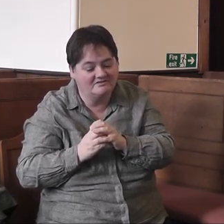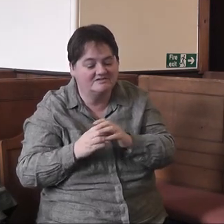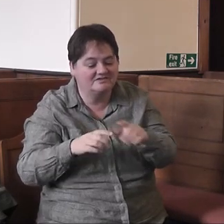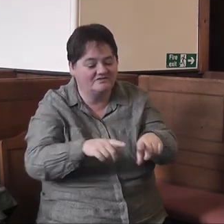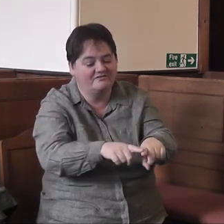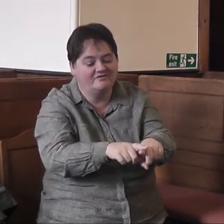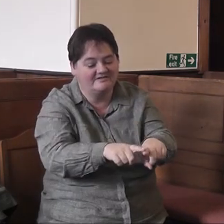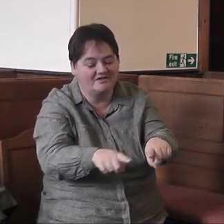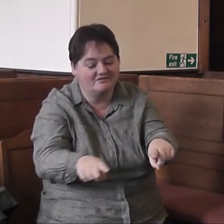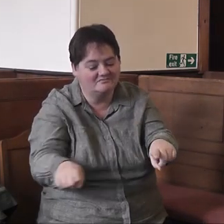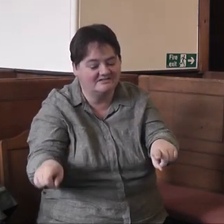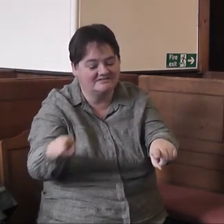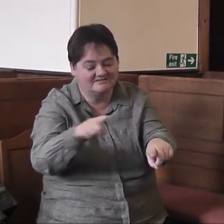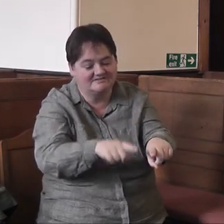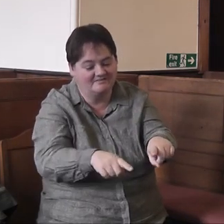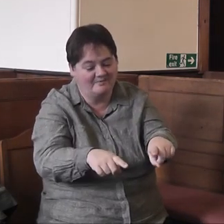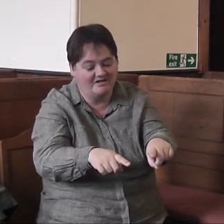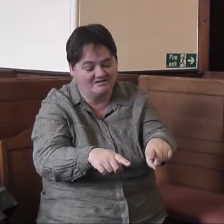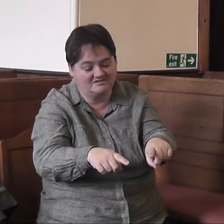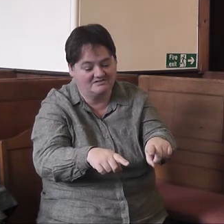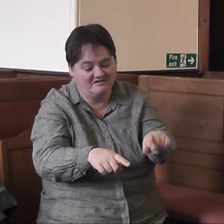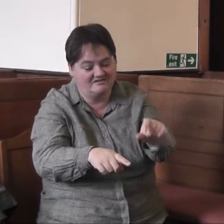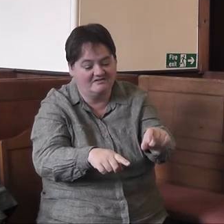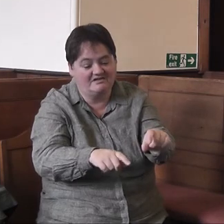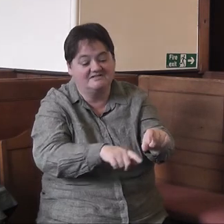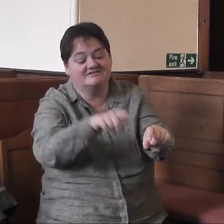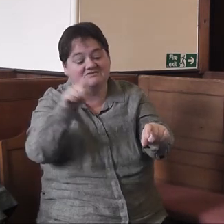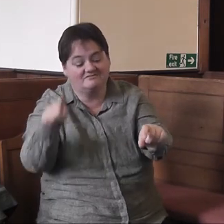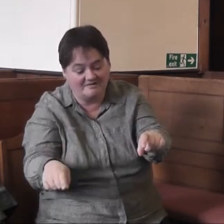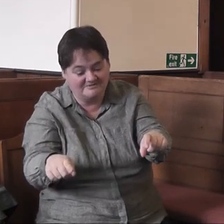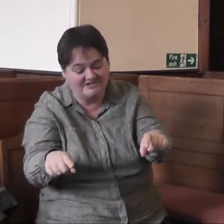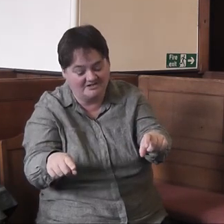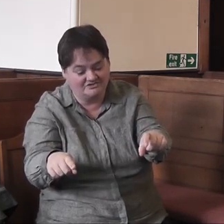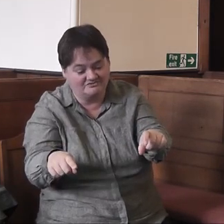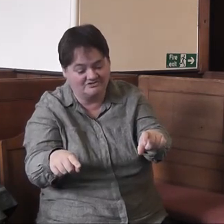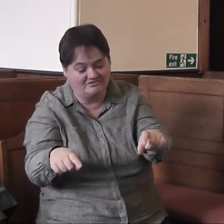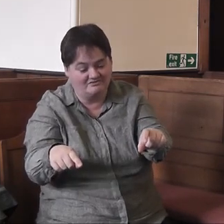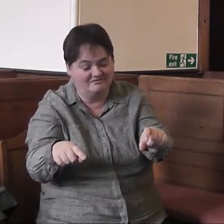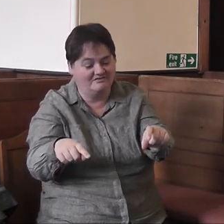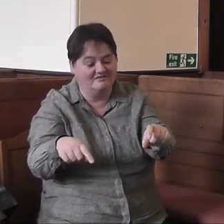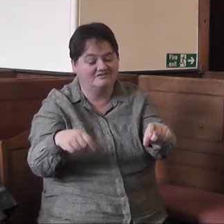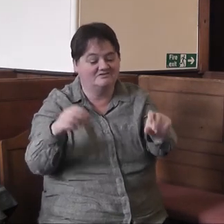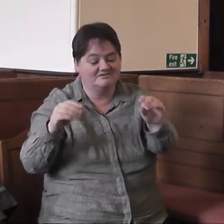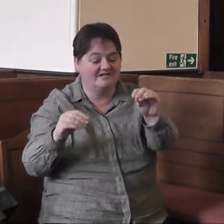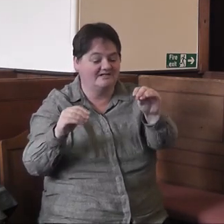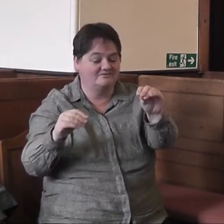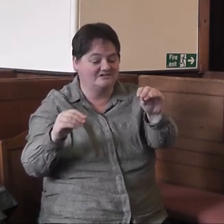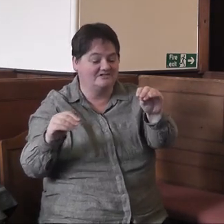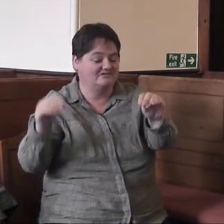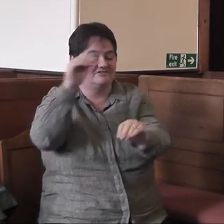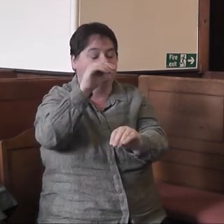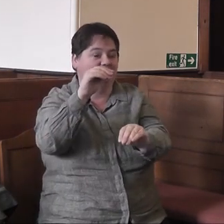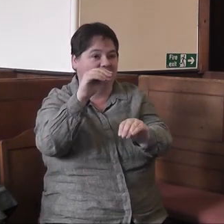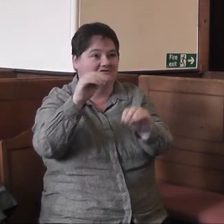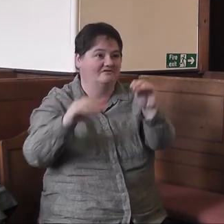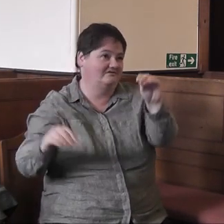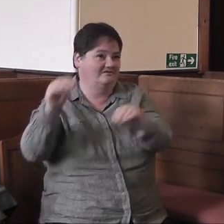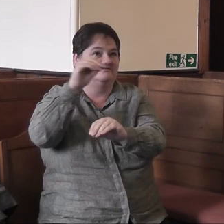So you've got this whole sentence and a bit that then describes the angel's song. So in sign language,